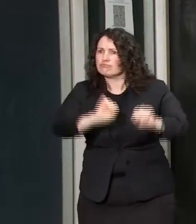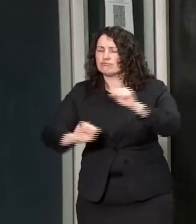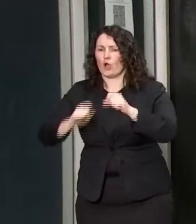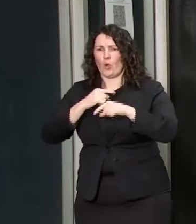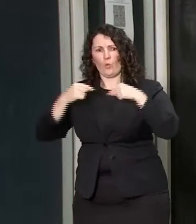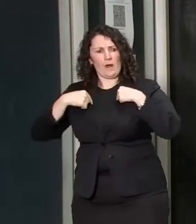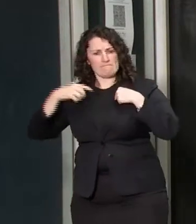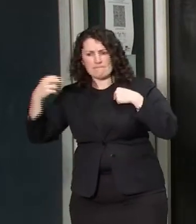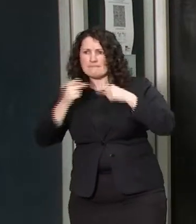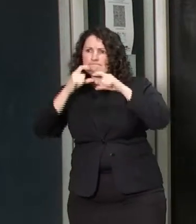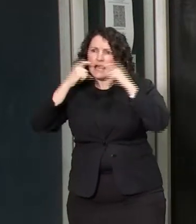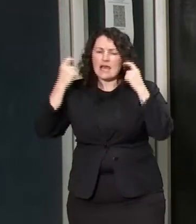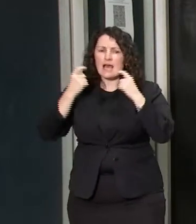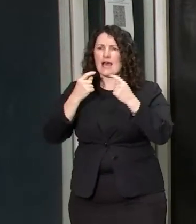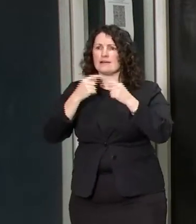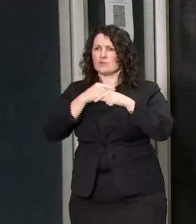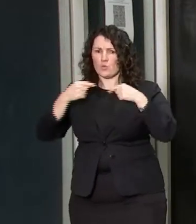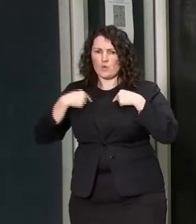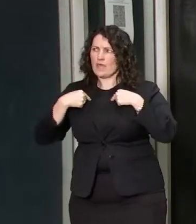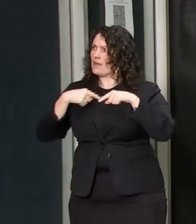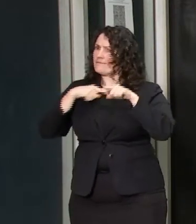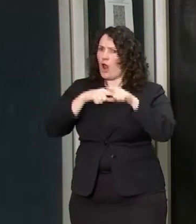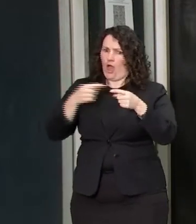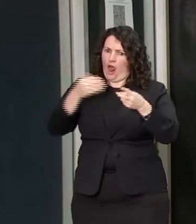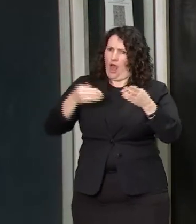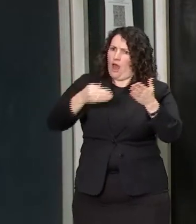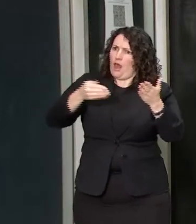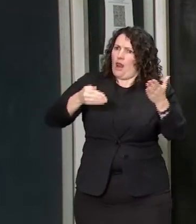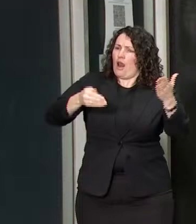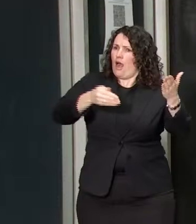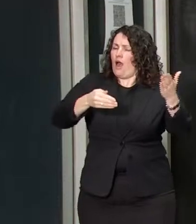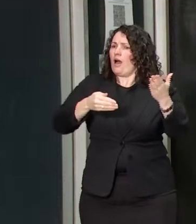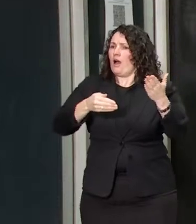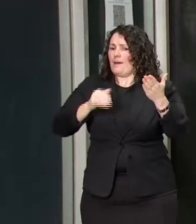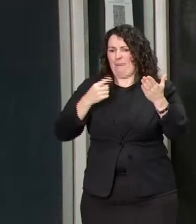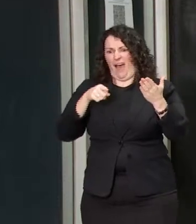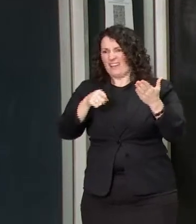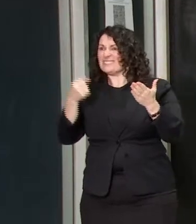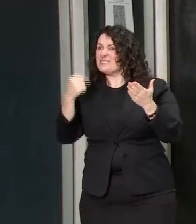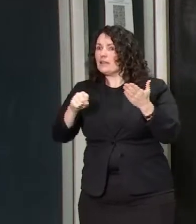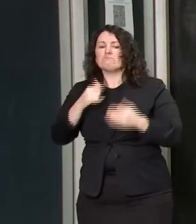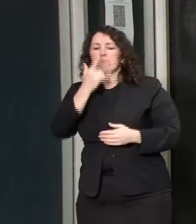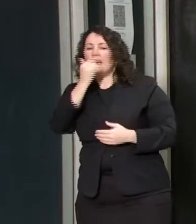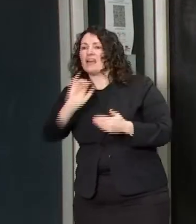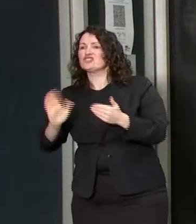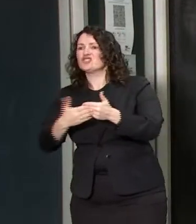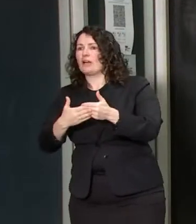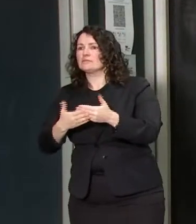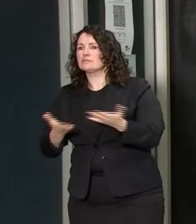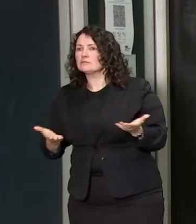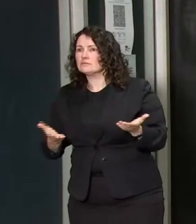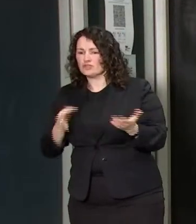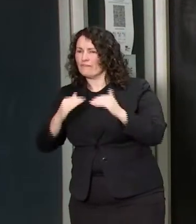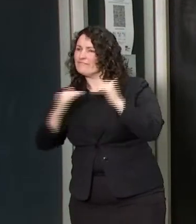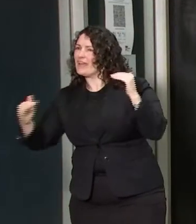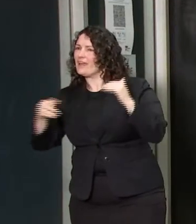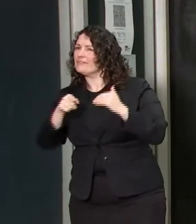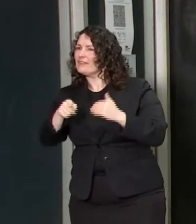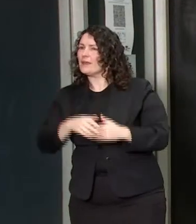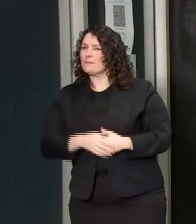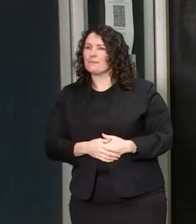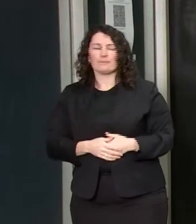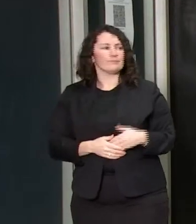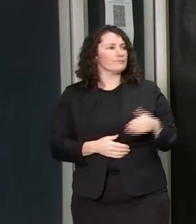for another week when they're not getting any Commonwealth support at all while they're staying shut? Well, I can't address the issue of